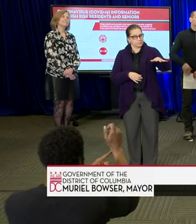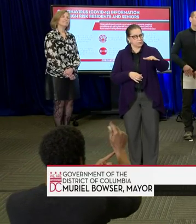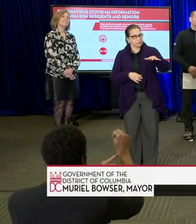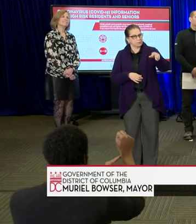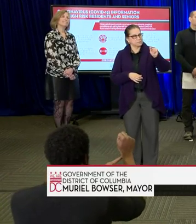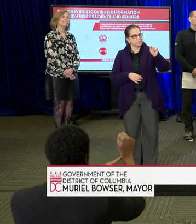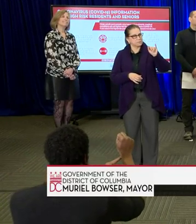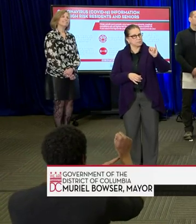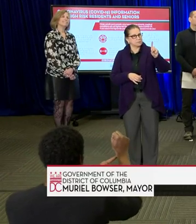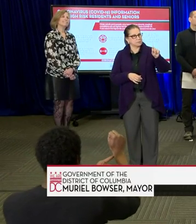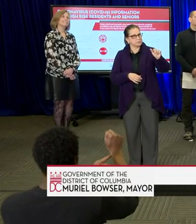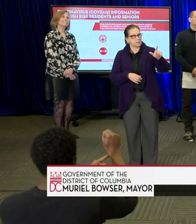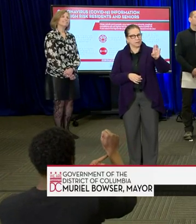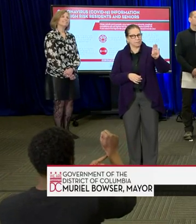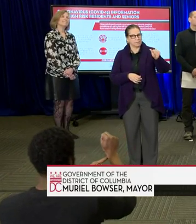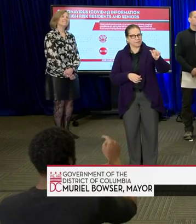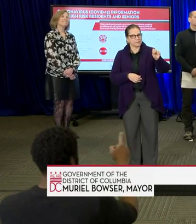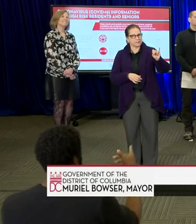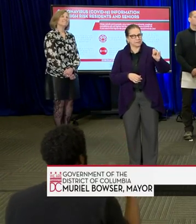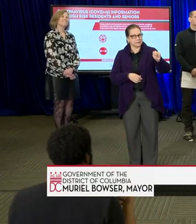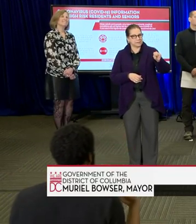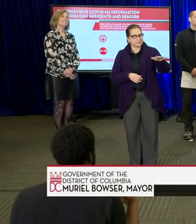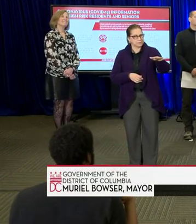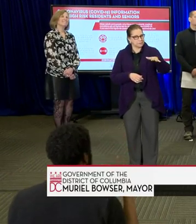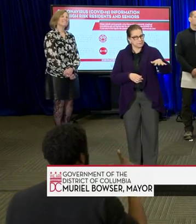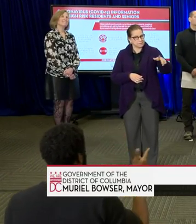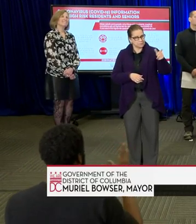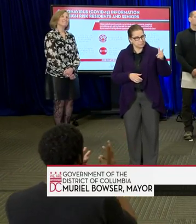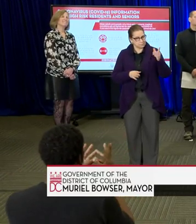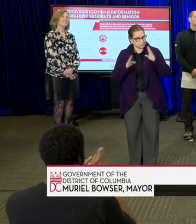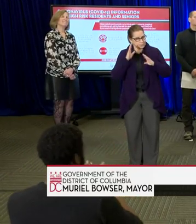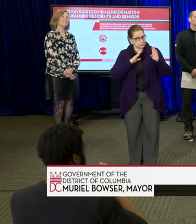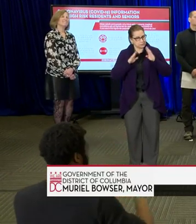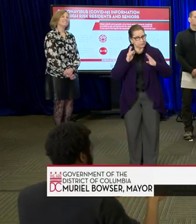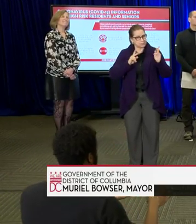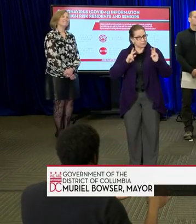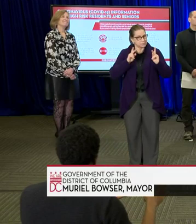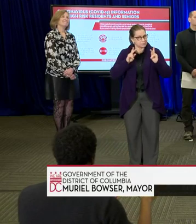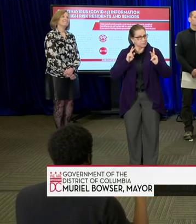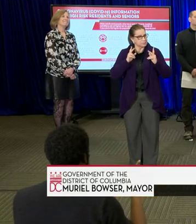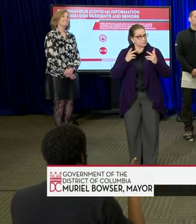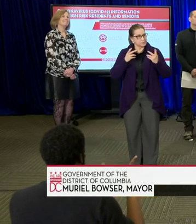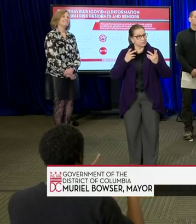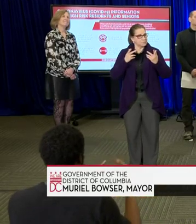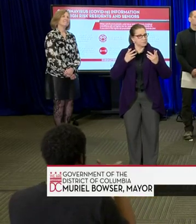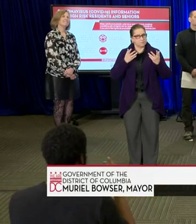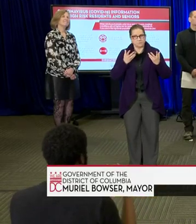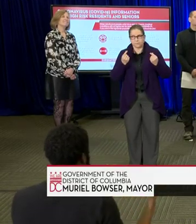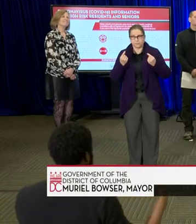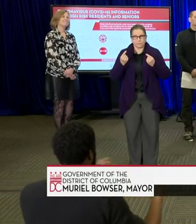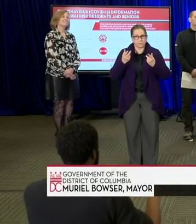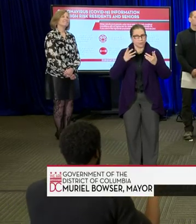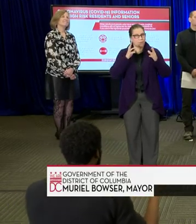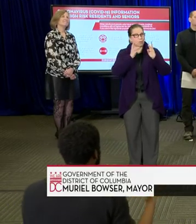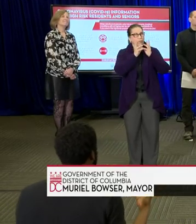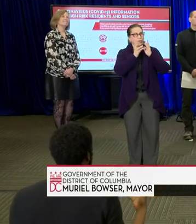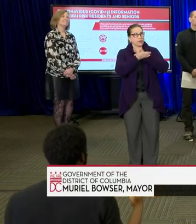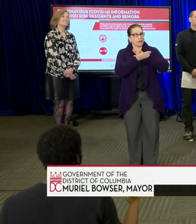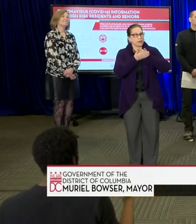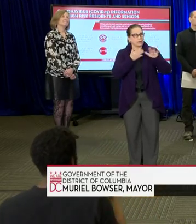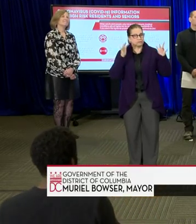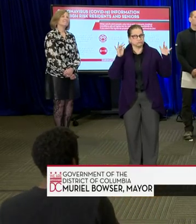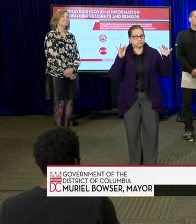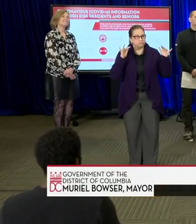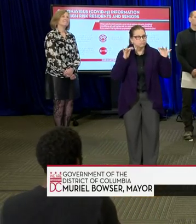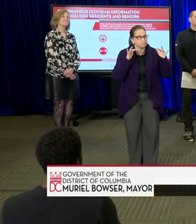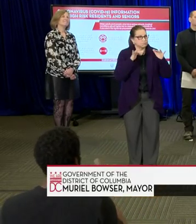day that's nice, which there's going to be nicer days later this week, that you're not going to have the same problem at other facilities across the district, both on